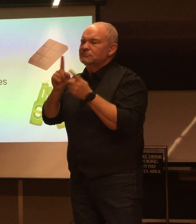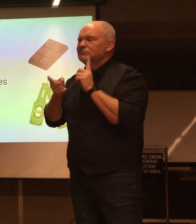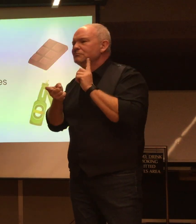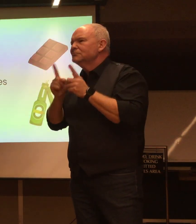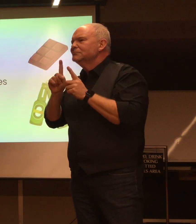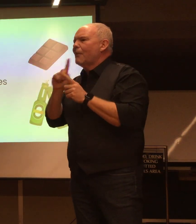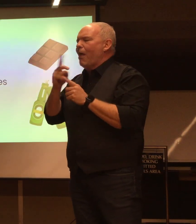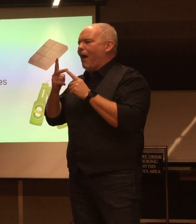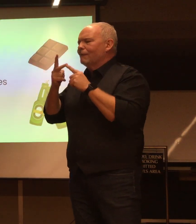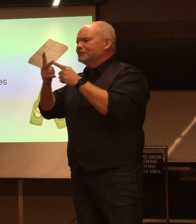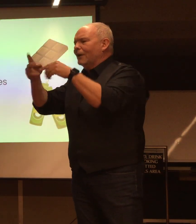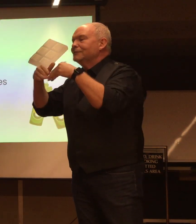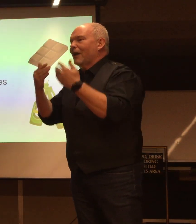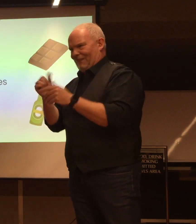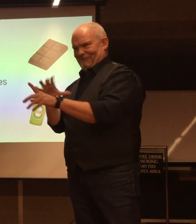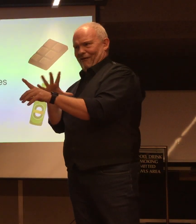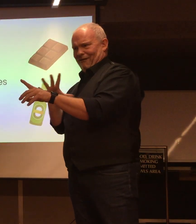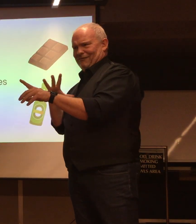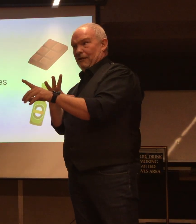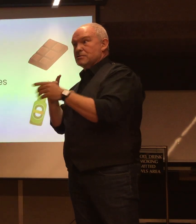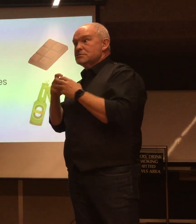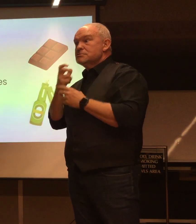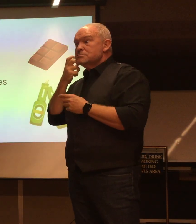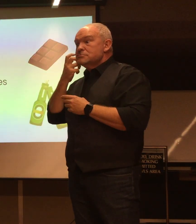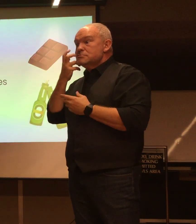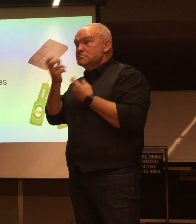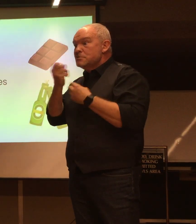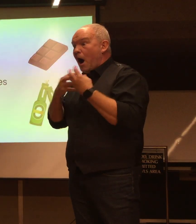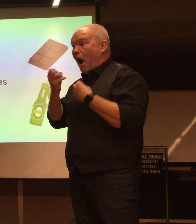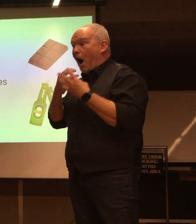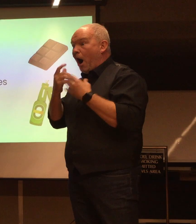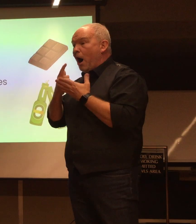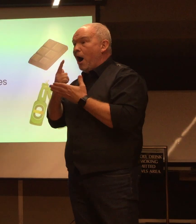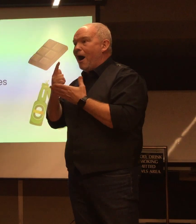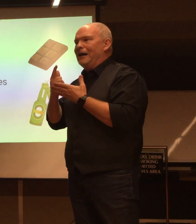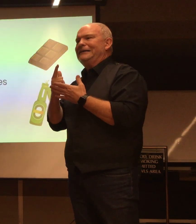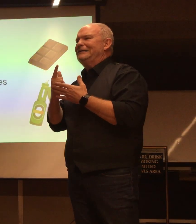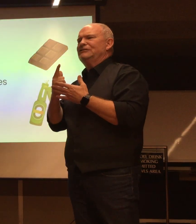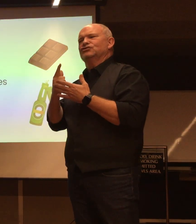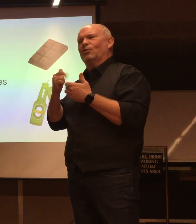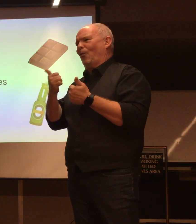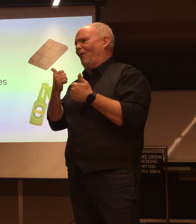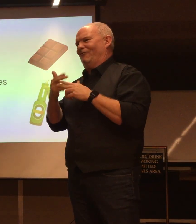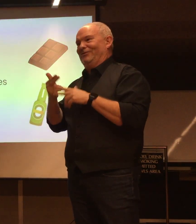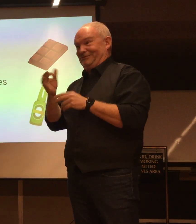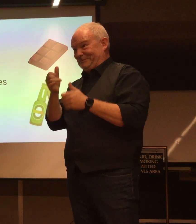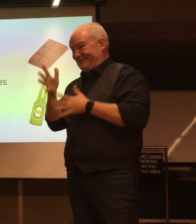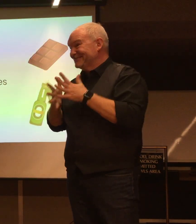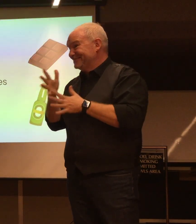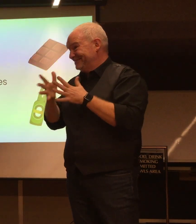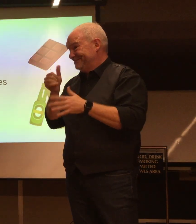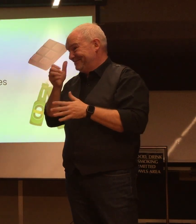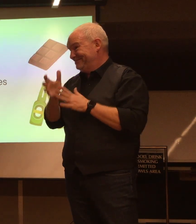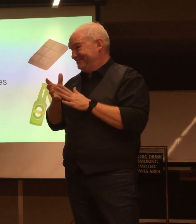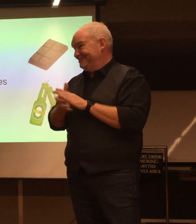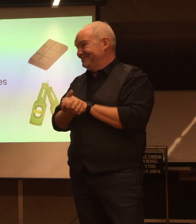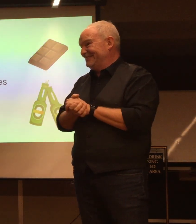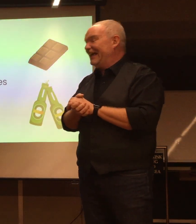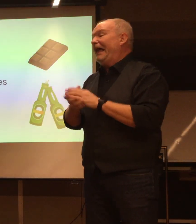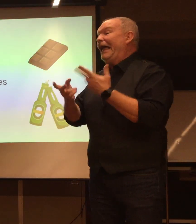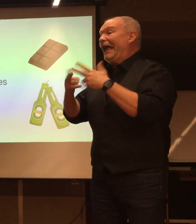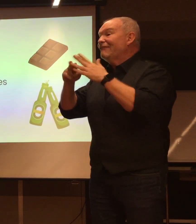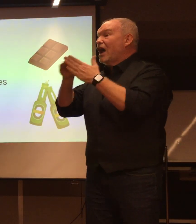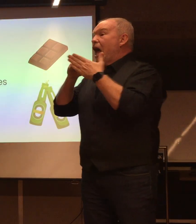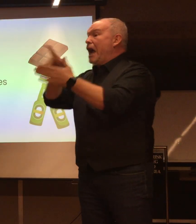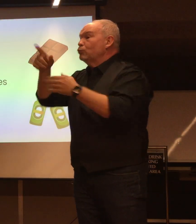day, that's okay. But just making sure you're not having a lot every single day. Yeah. If it's